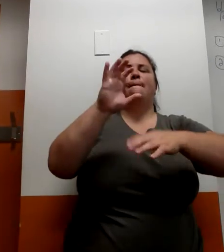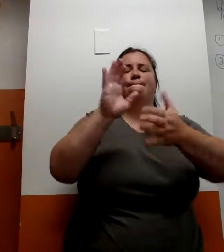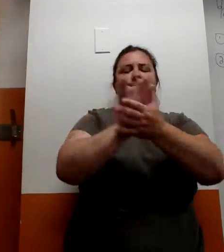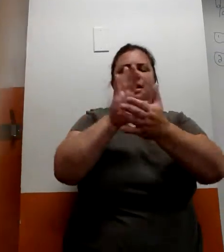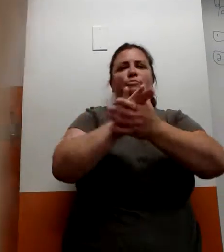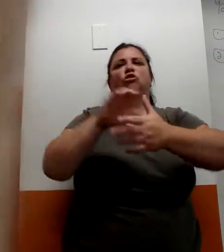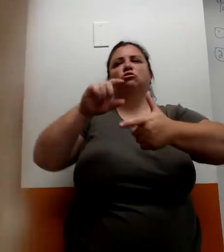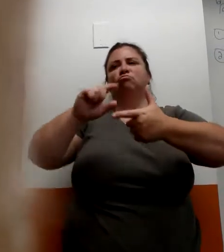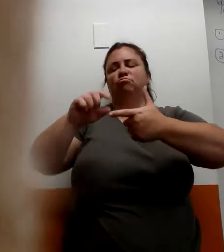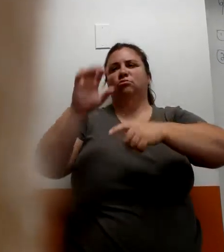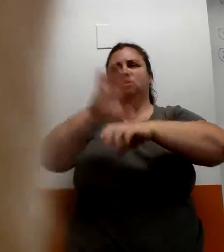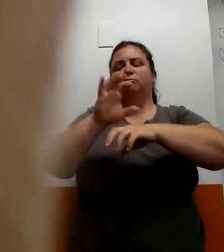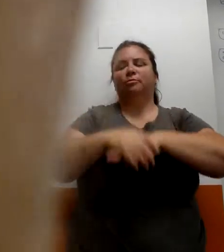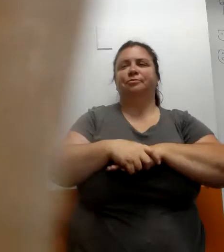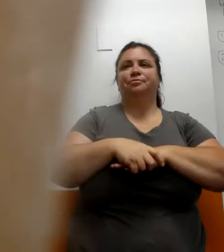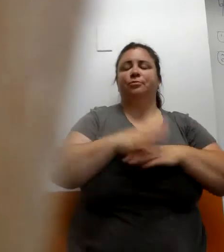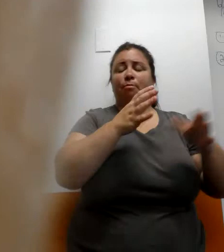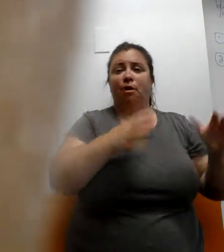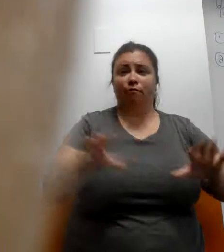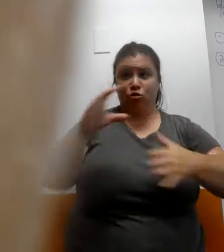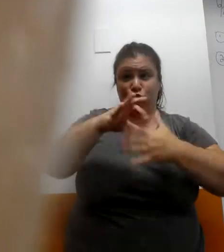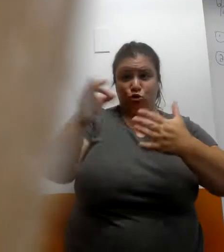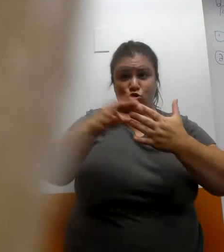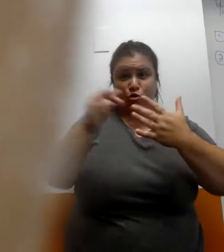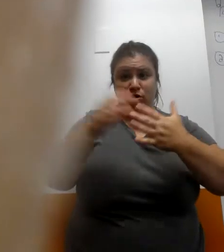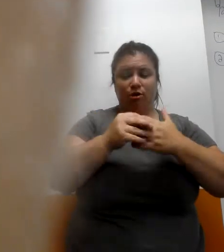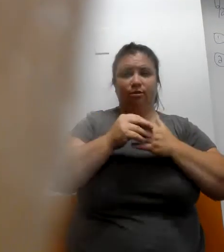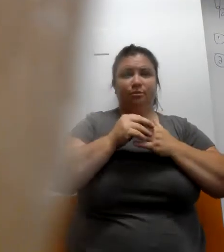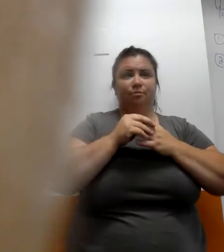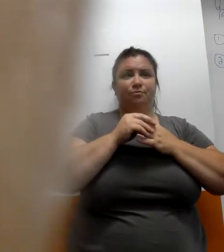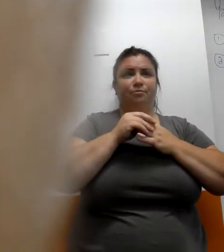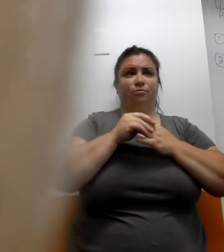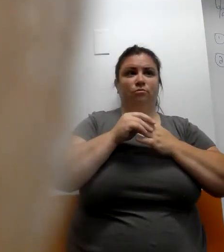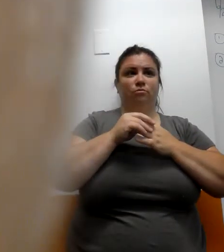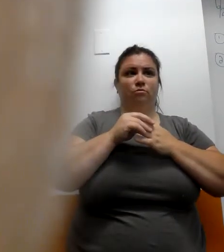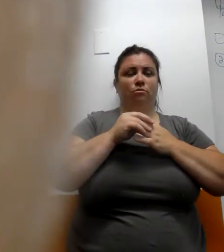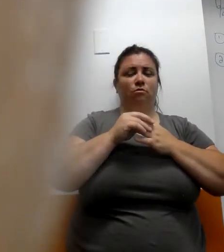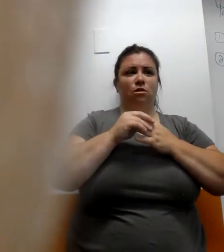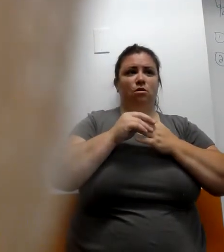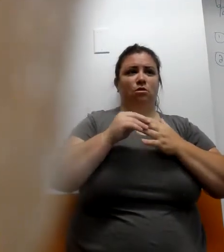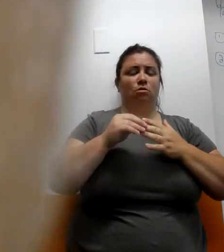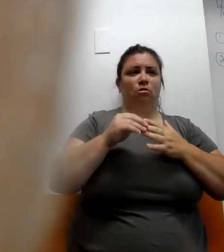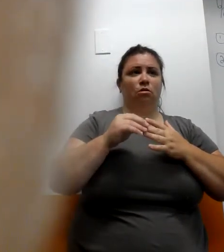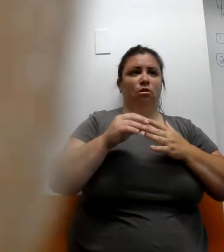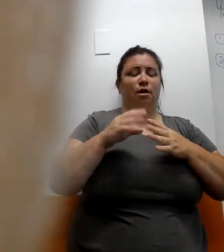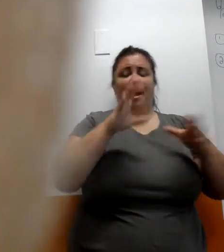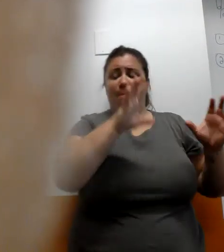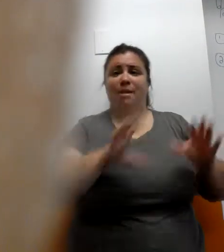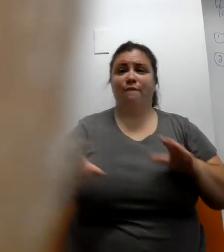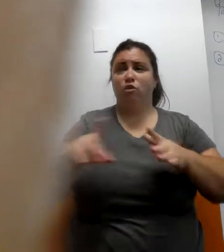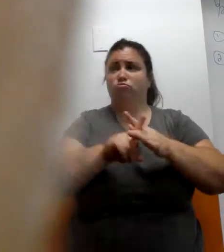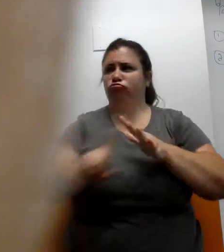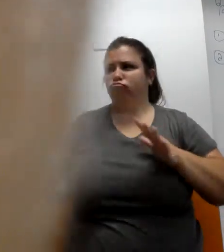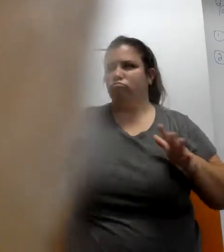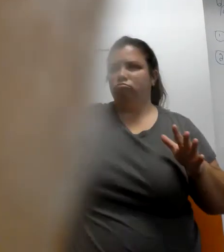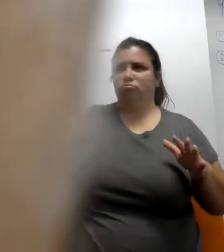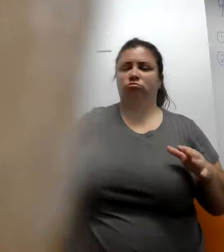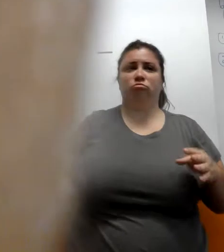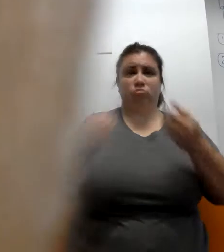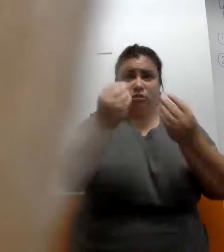choices can involve also the elimination of a particular behavior. How many people have gotten home and decided that they're too tired to go to the gym or they're